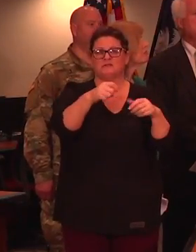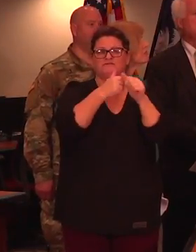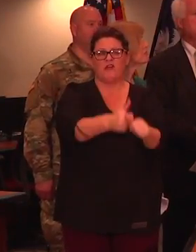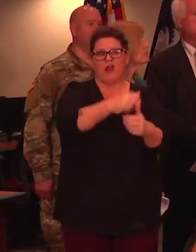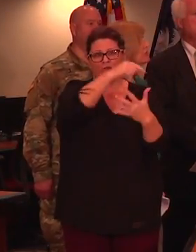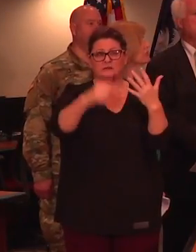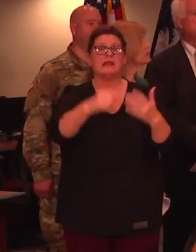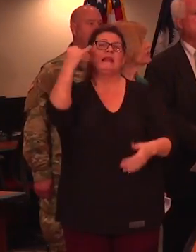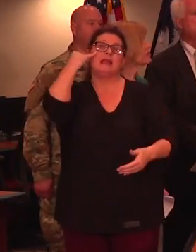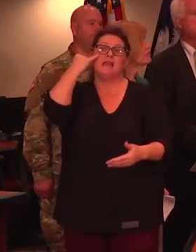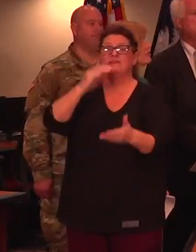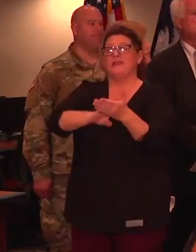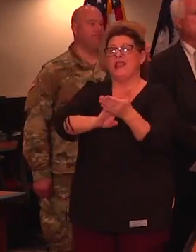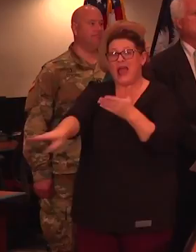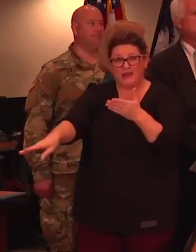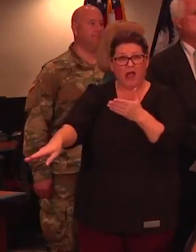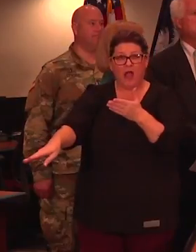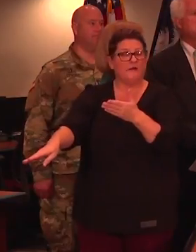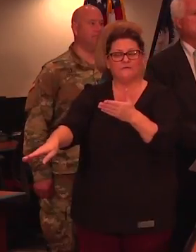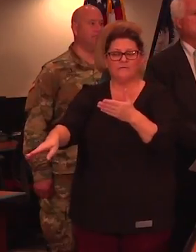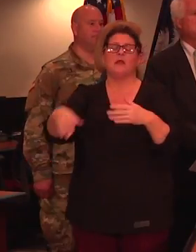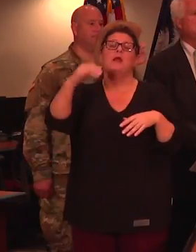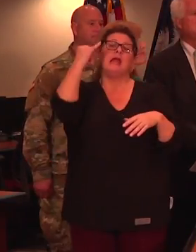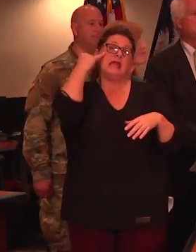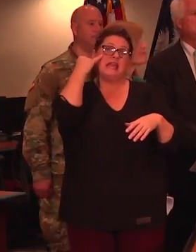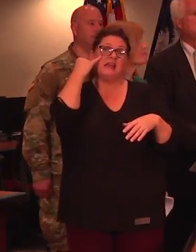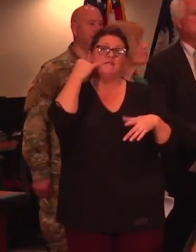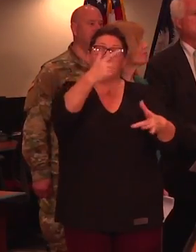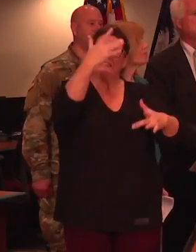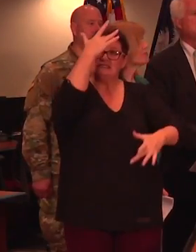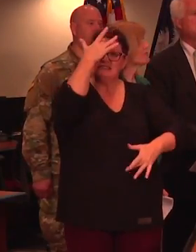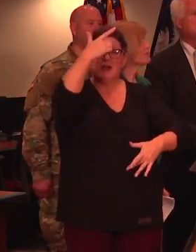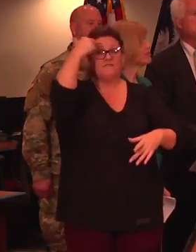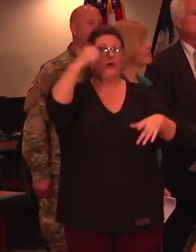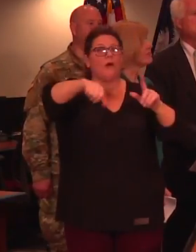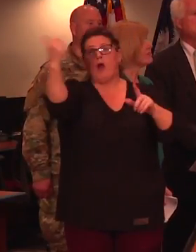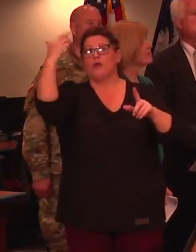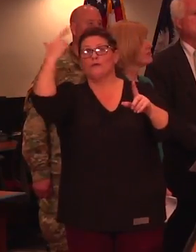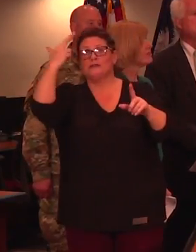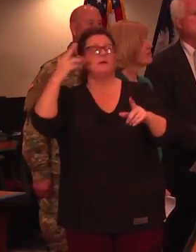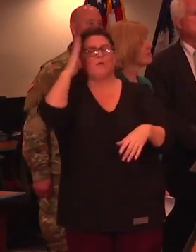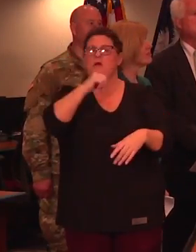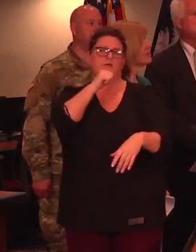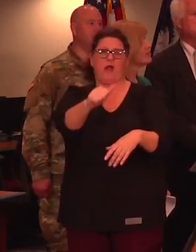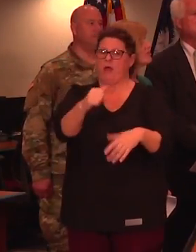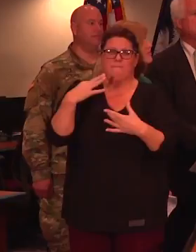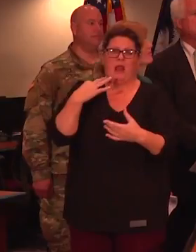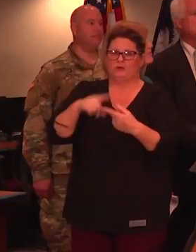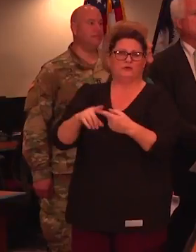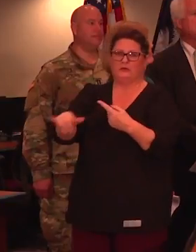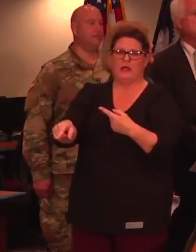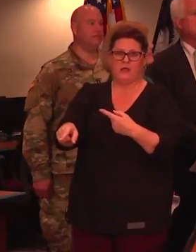unemployment. If they are laid off, if they're just out sick on their own, they're not going to be eligible for unemployment under our state laws. And then there's